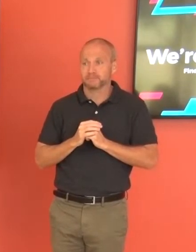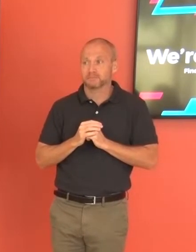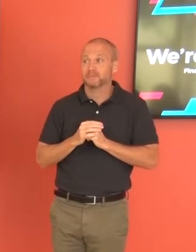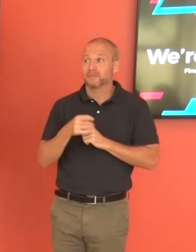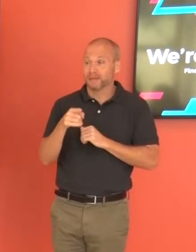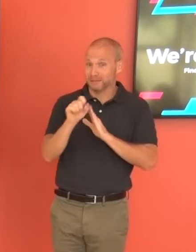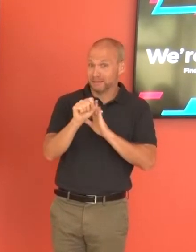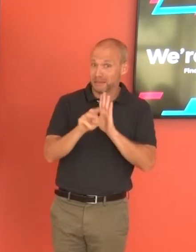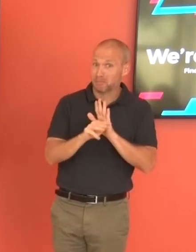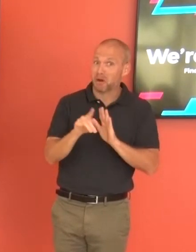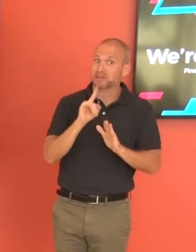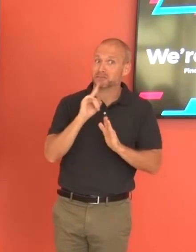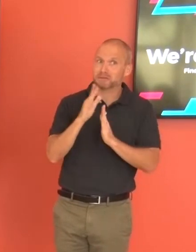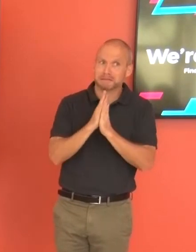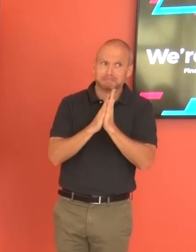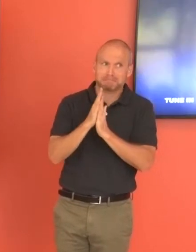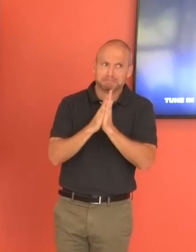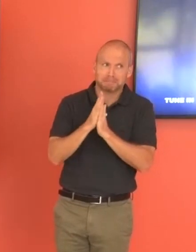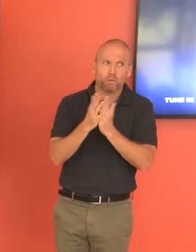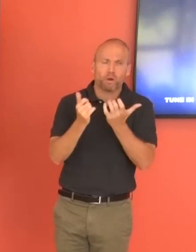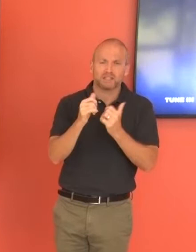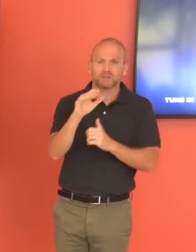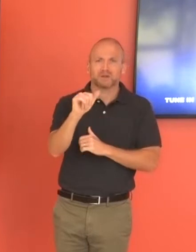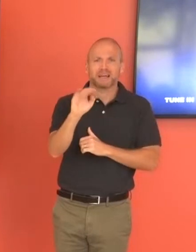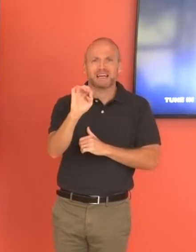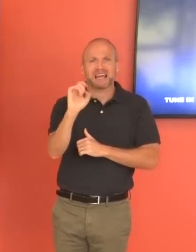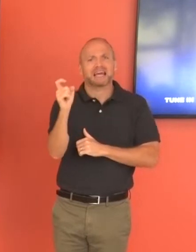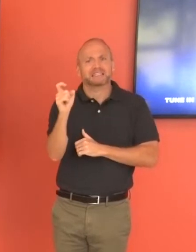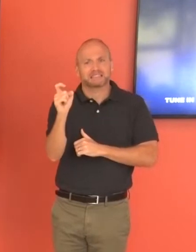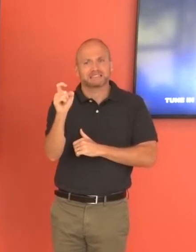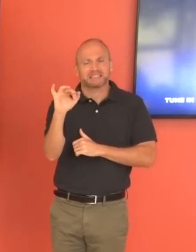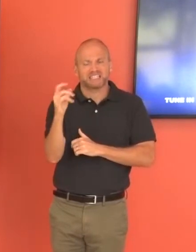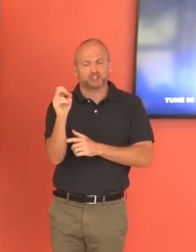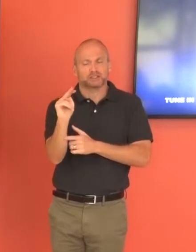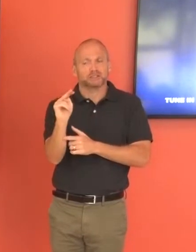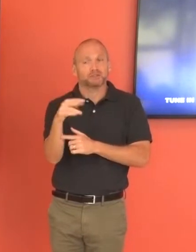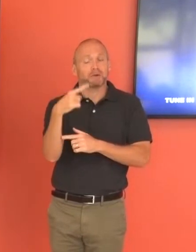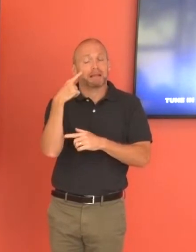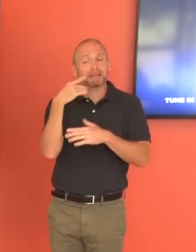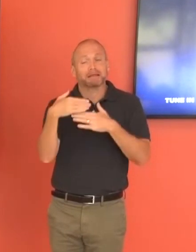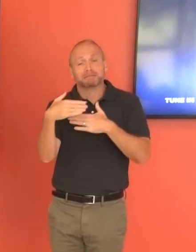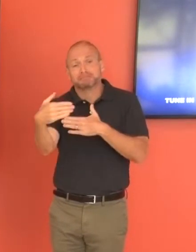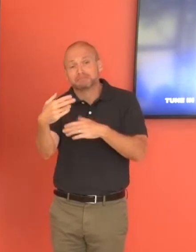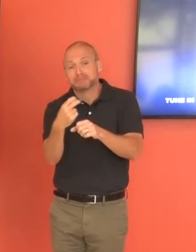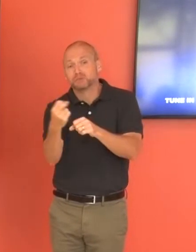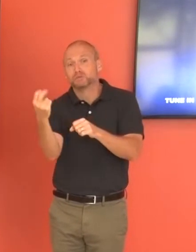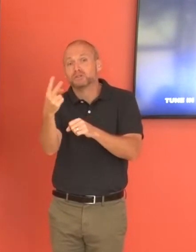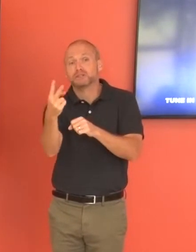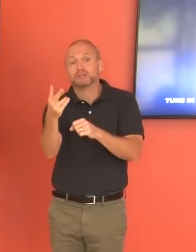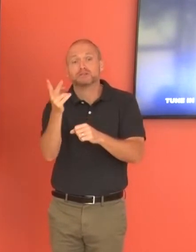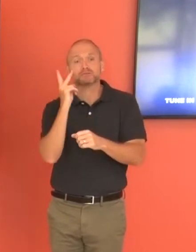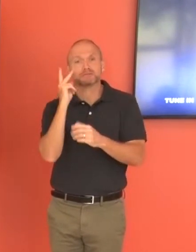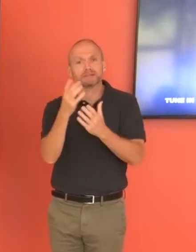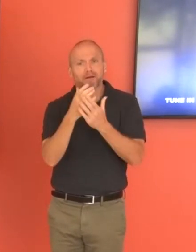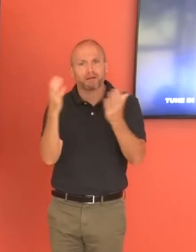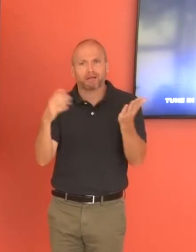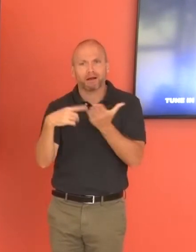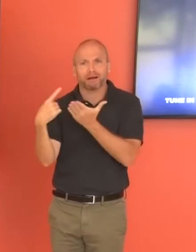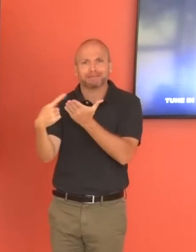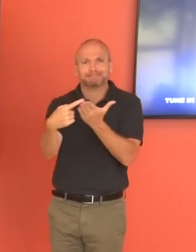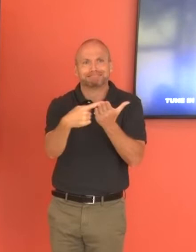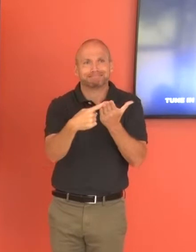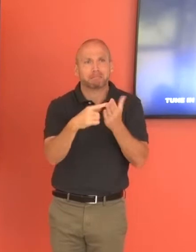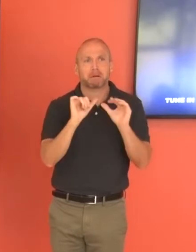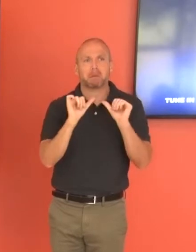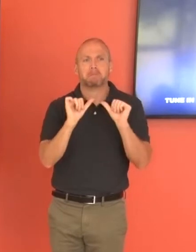very interested in annexation. And so I think over the next 2 years, you're going to see a lot of conversation about the